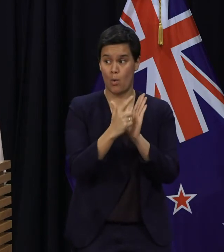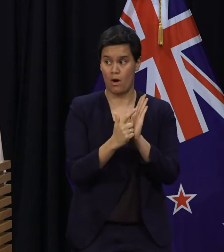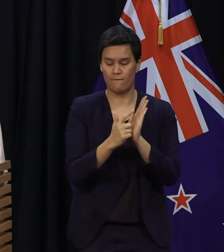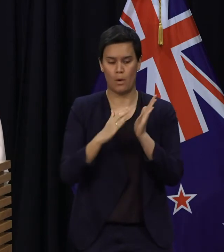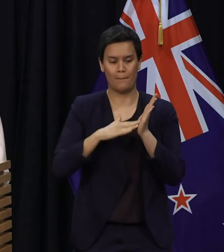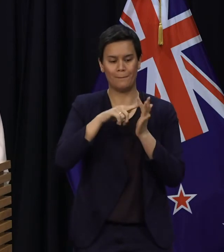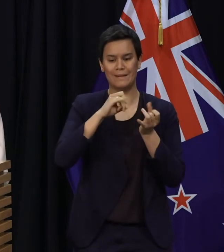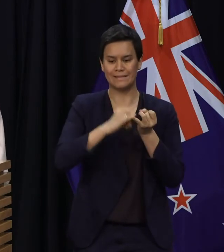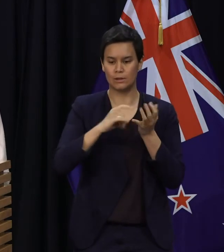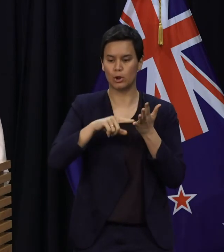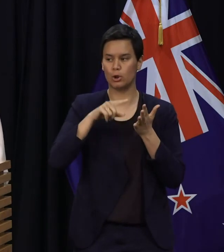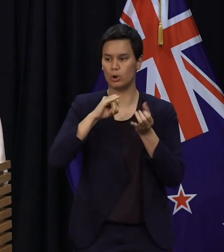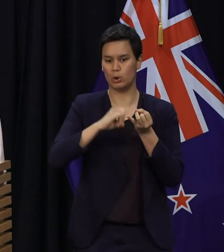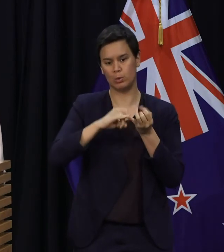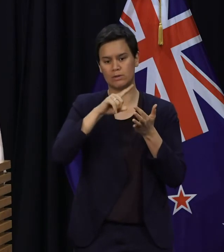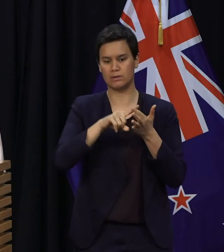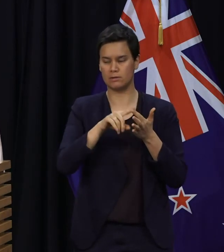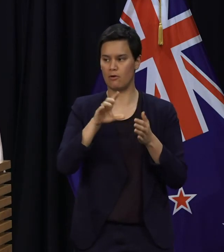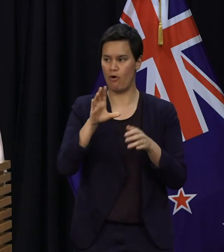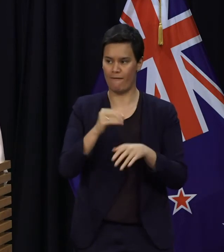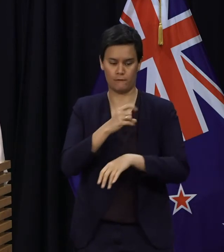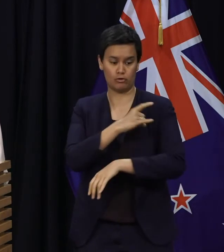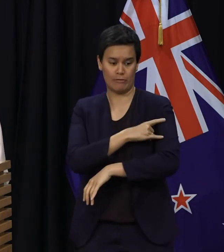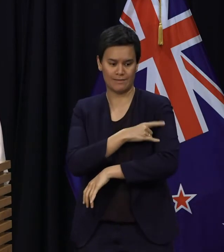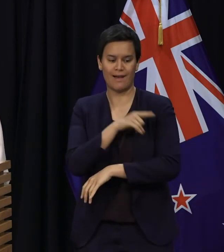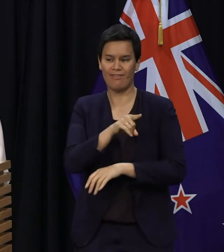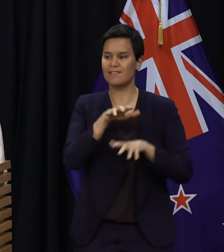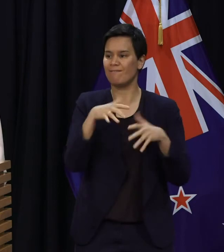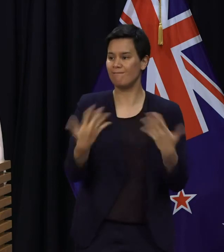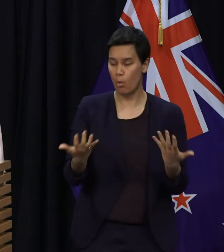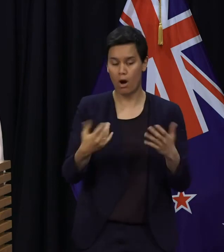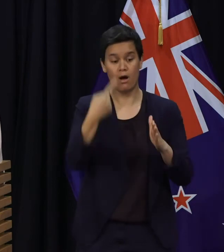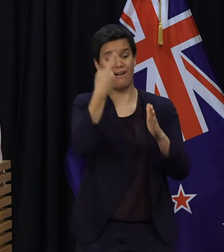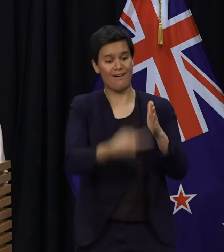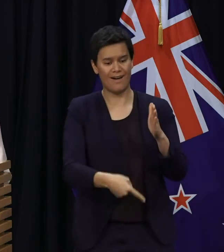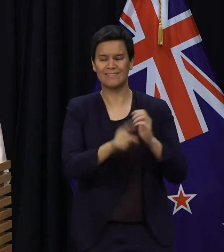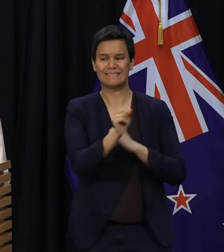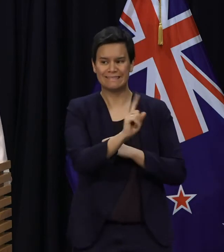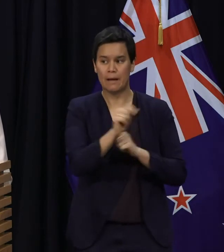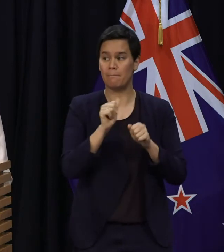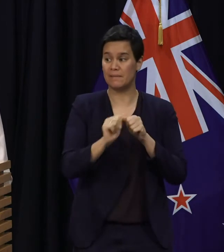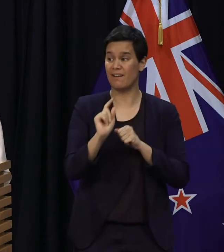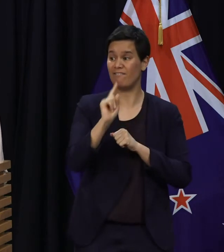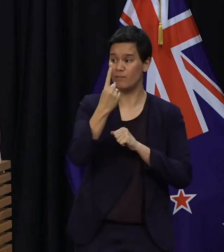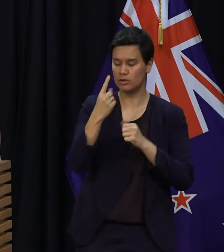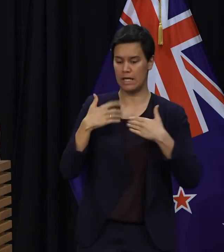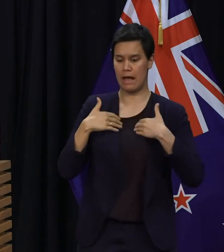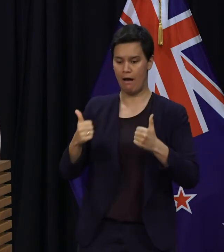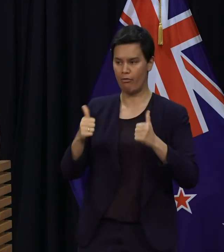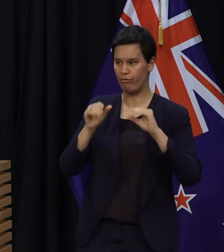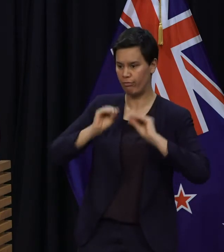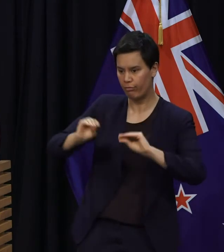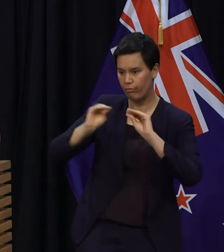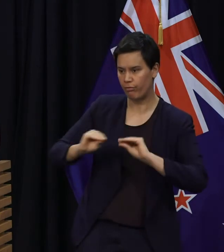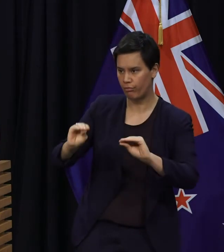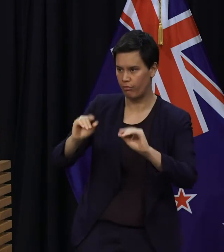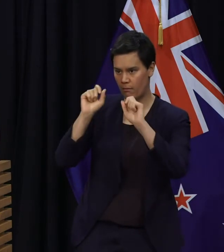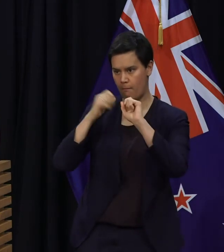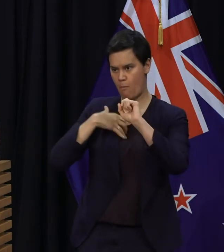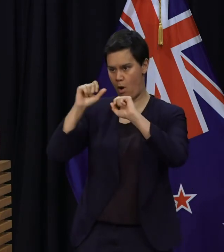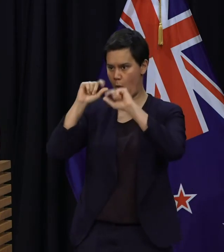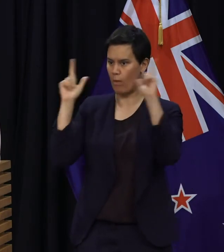only very recent, but I have flagged, and as did Andrew Little before the portfolio change, that it's our intent to